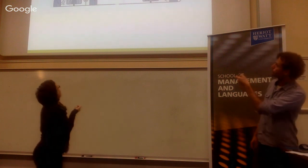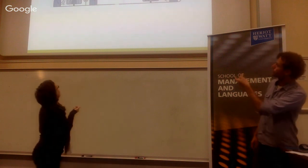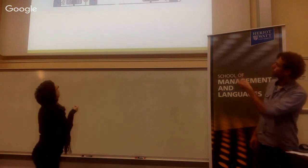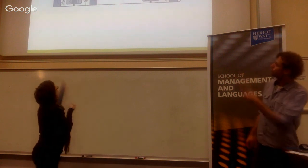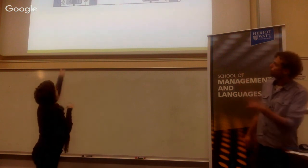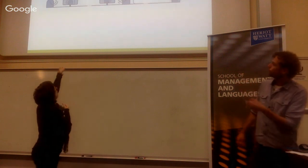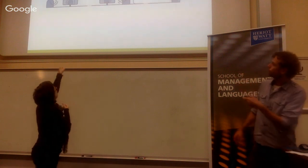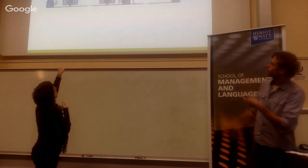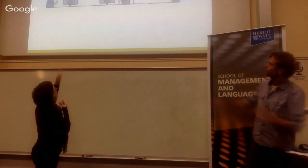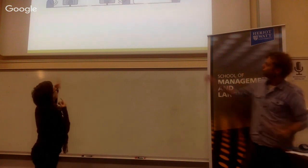that slide?